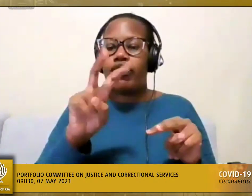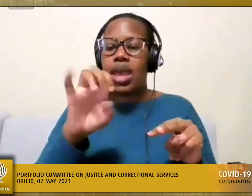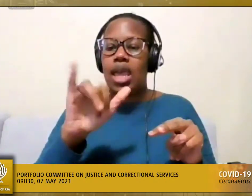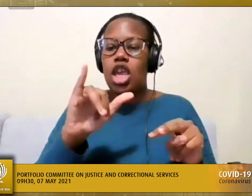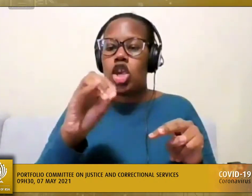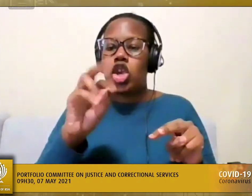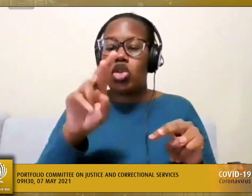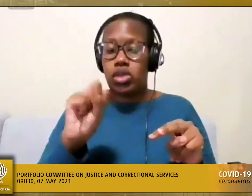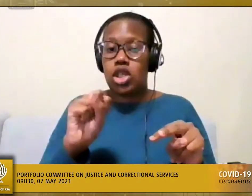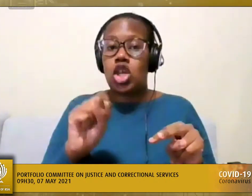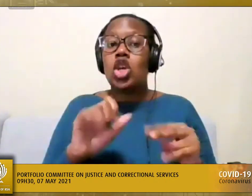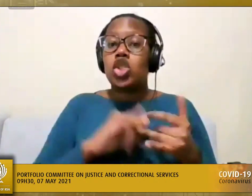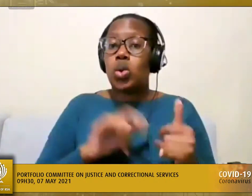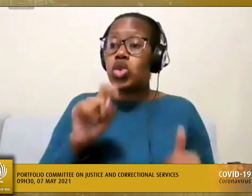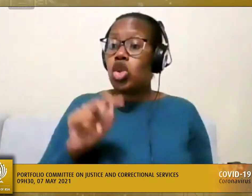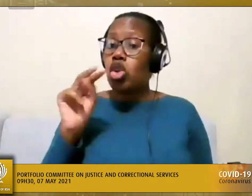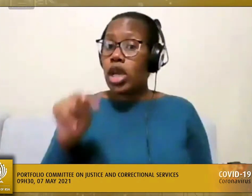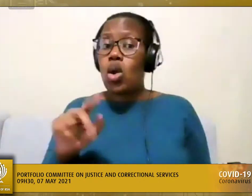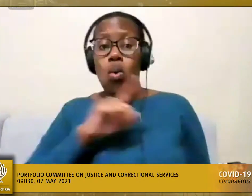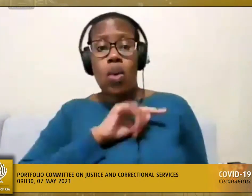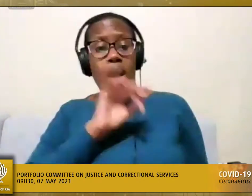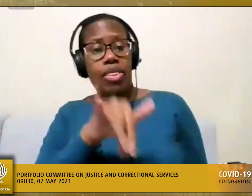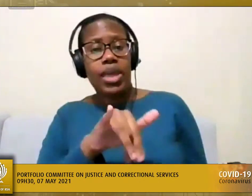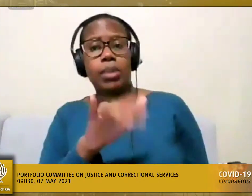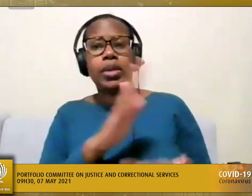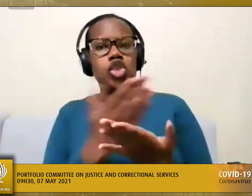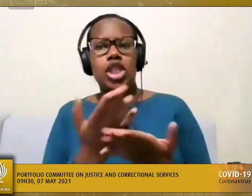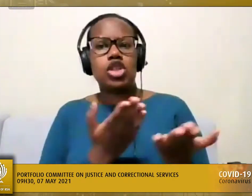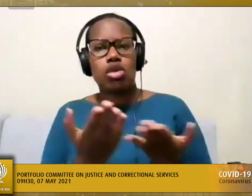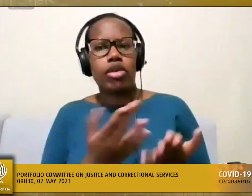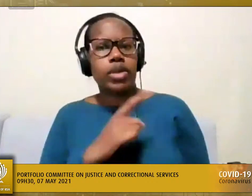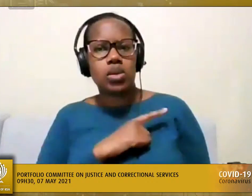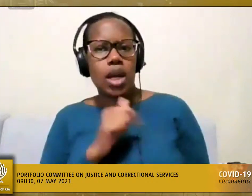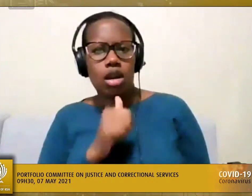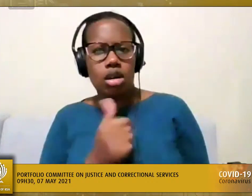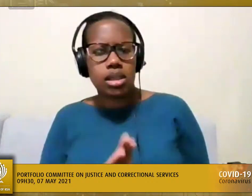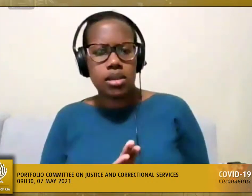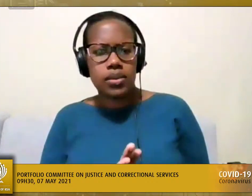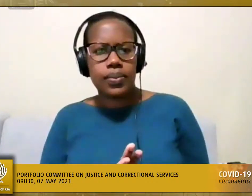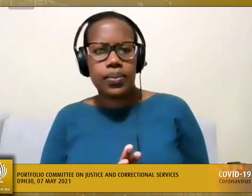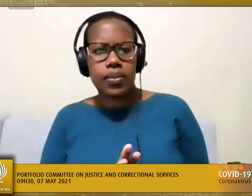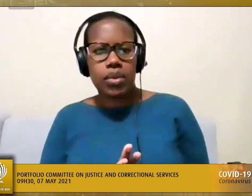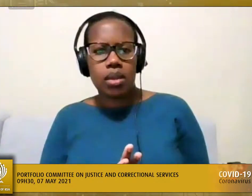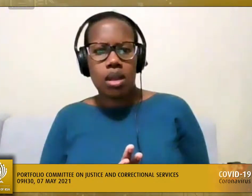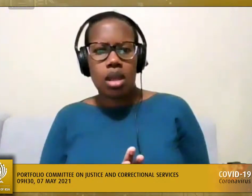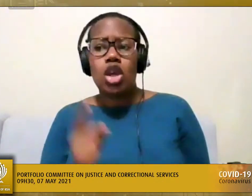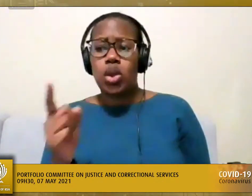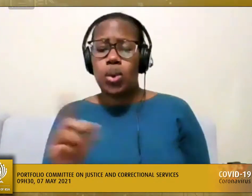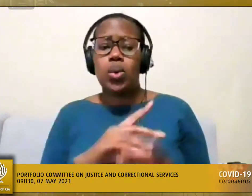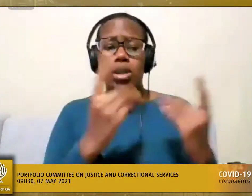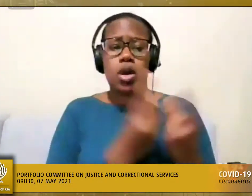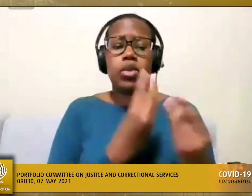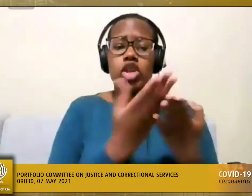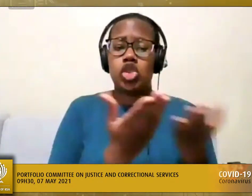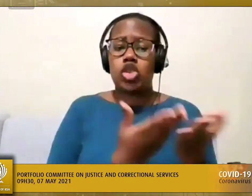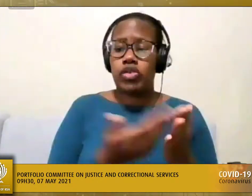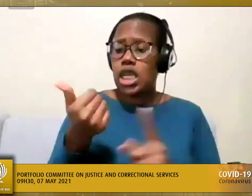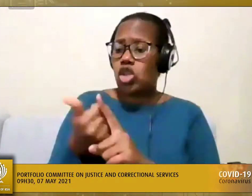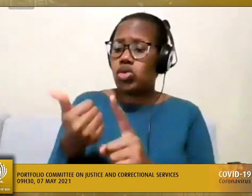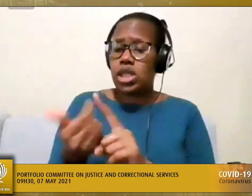should be looking at why can't that be a shared service with yourselves and the Department of Correctional